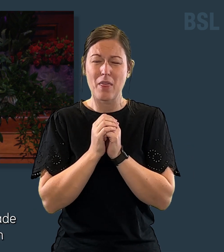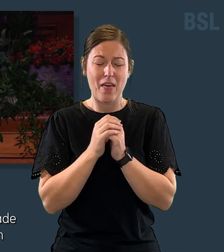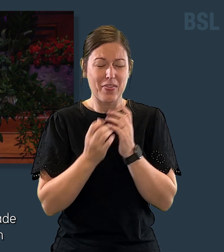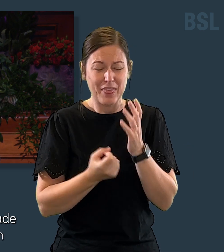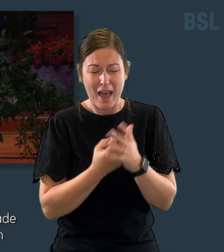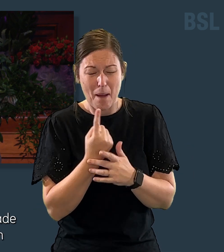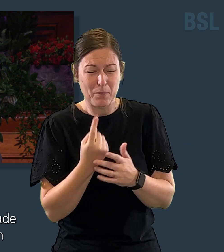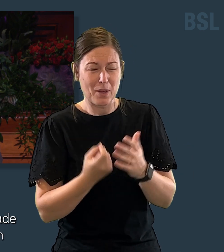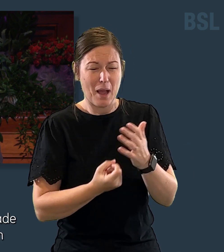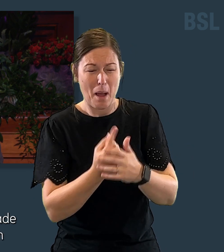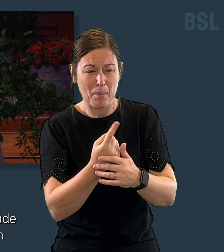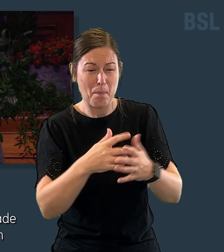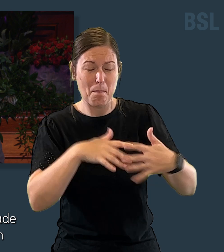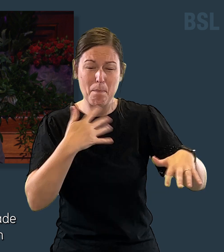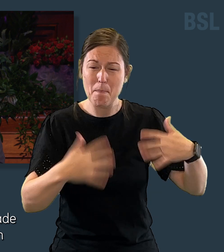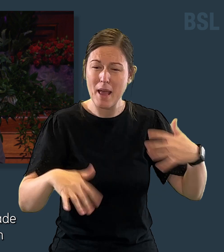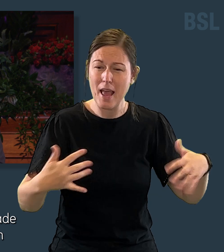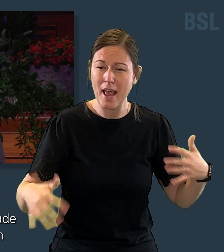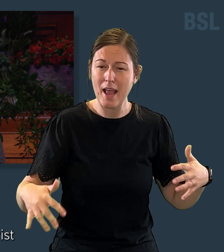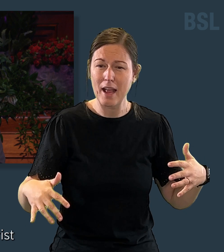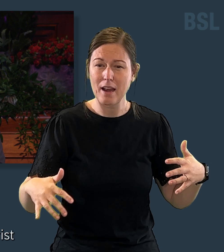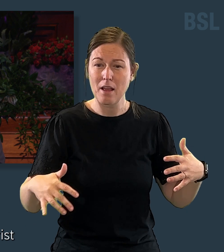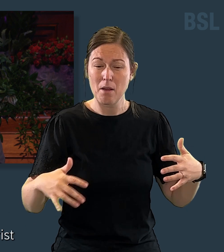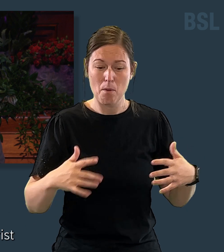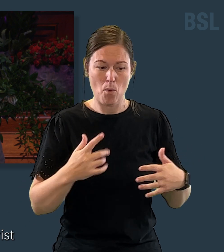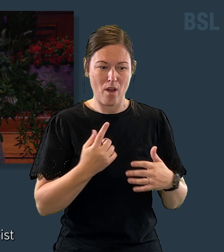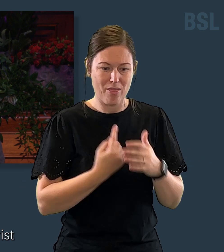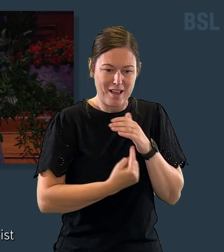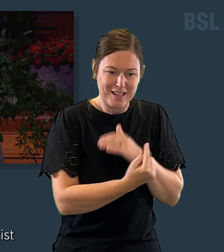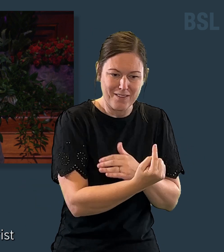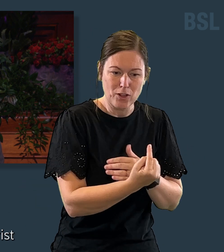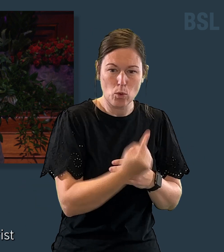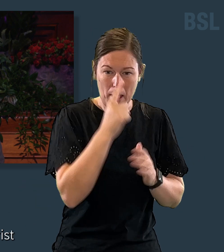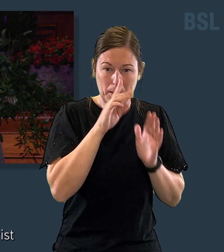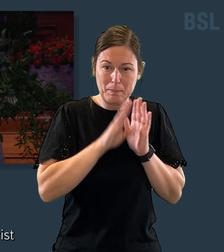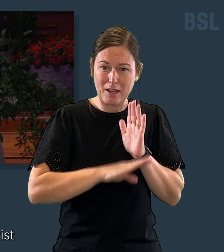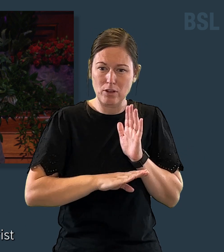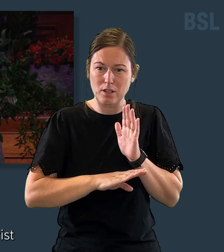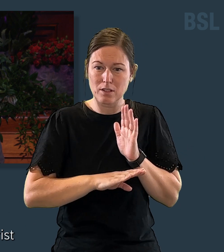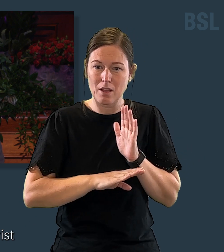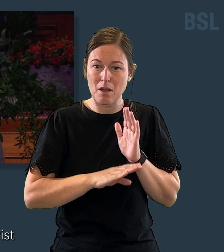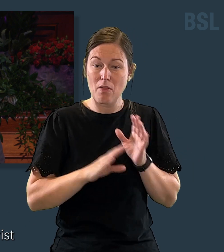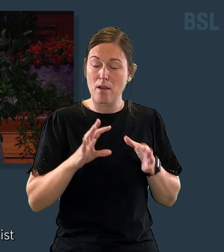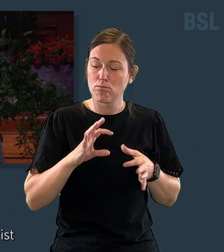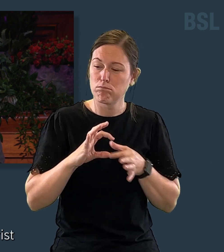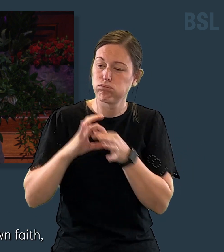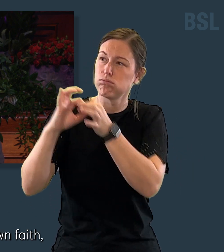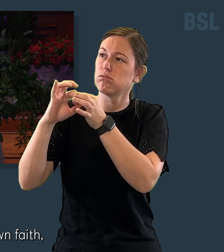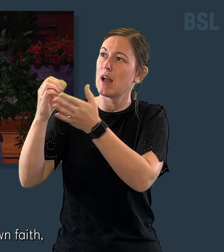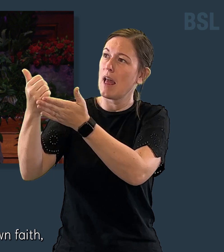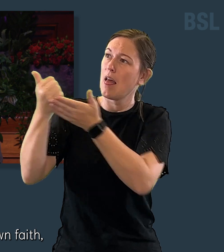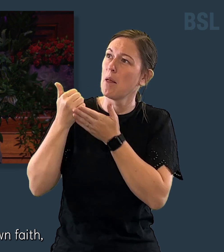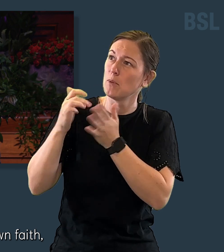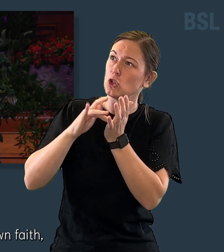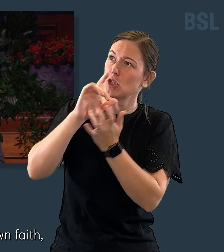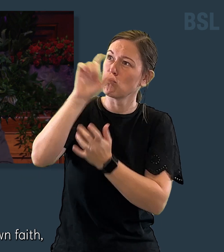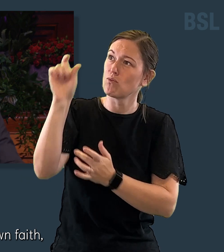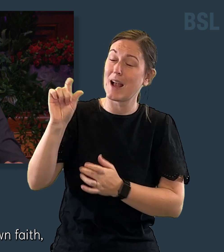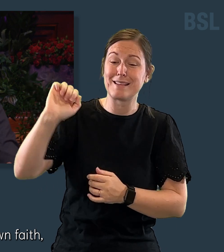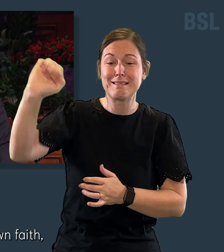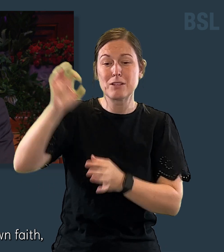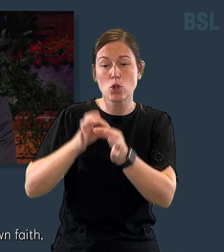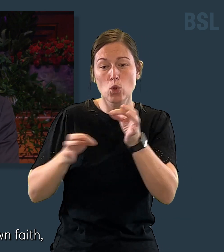fear, the sorrow, and pain that becomes bearable thanks to their faith in Jesus Christ and His Atonement.